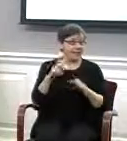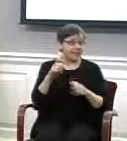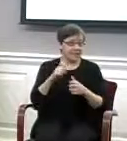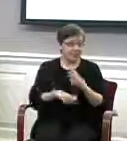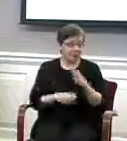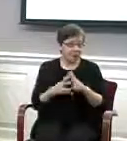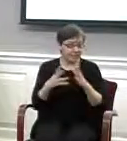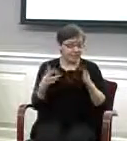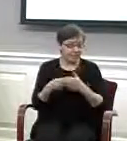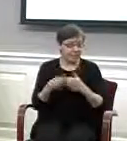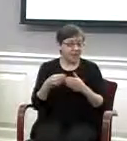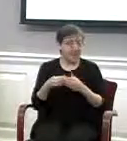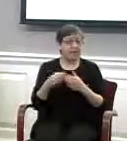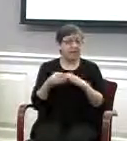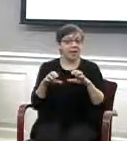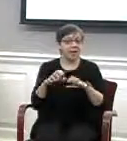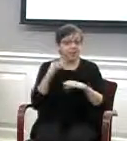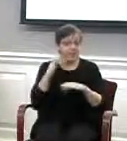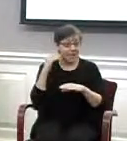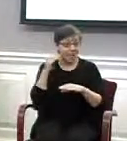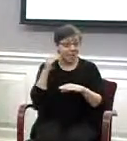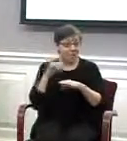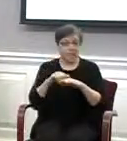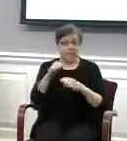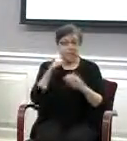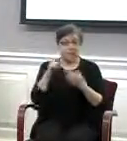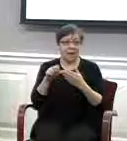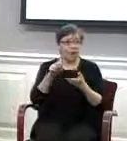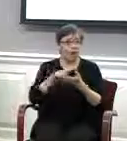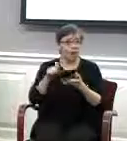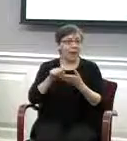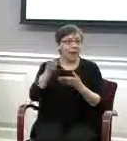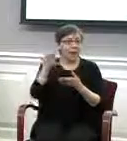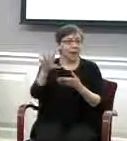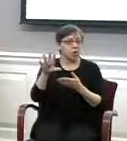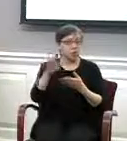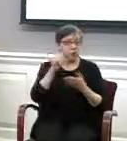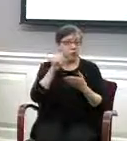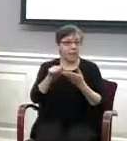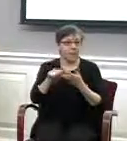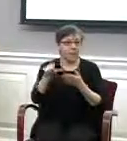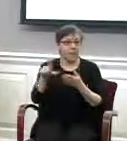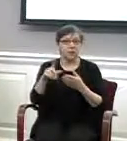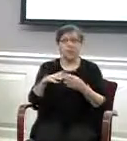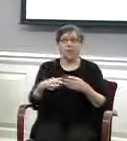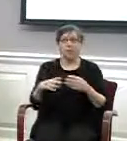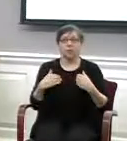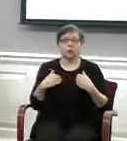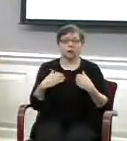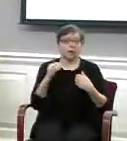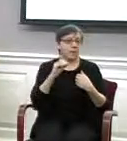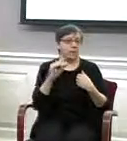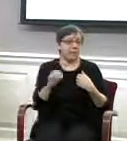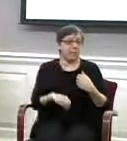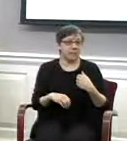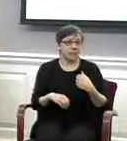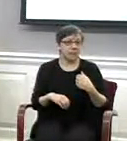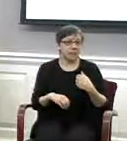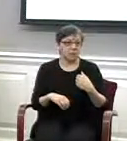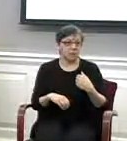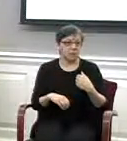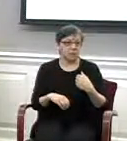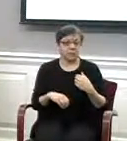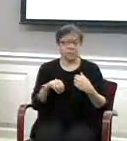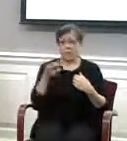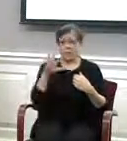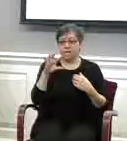home and send in, you know, their papers through the post. And so I wouldn't say I don't know what the percentage of those 50,000 participants, I would